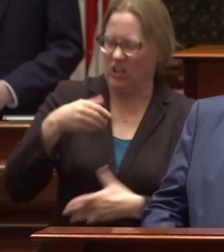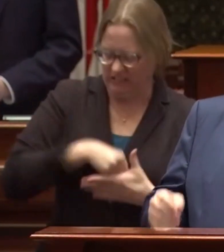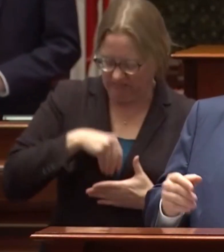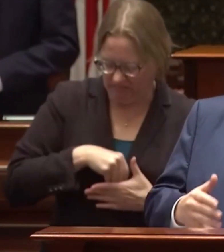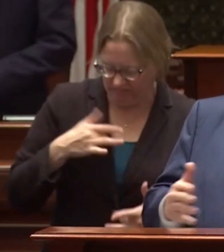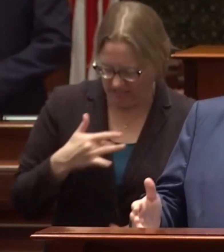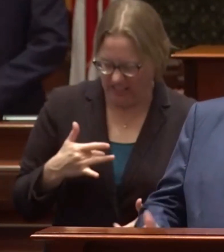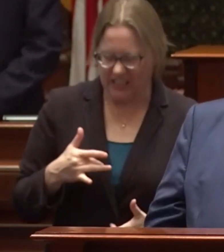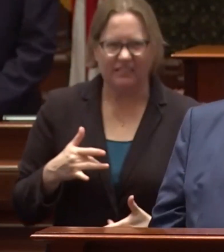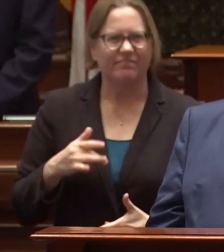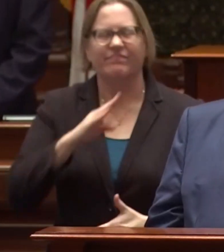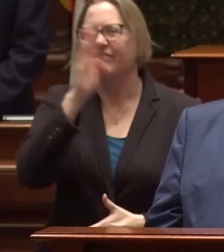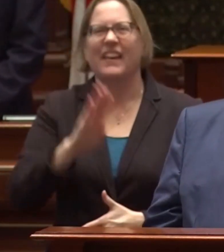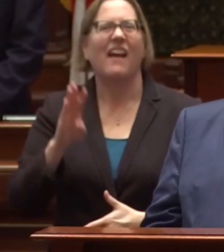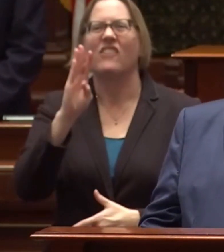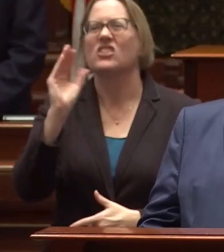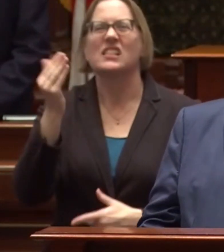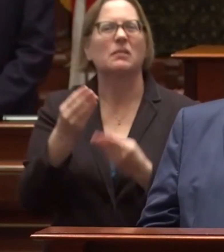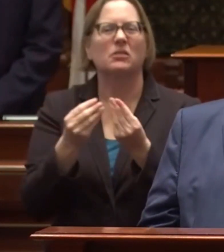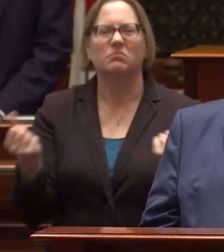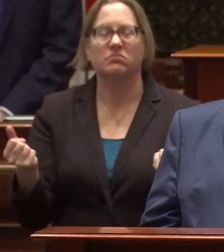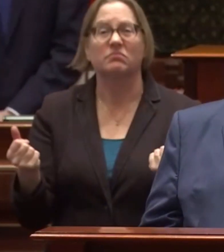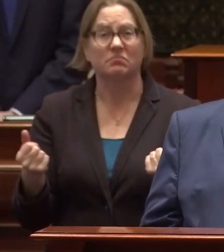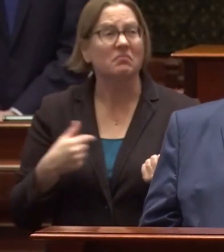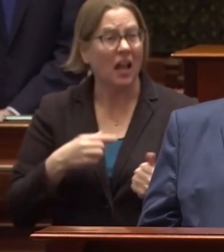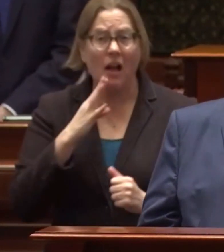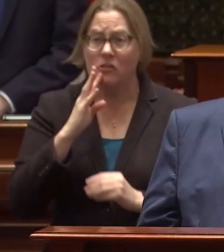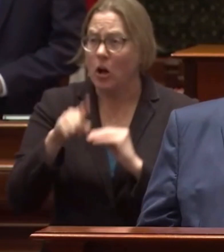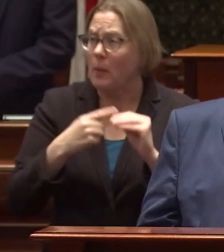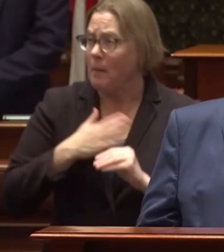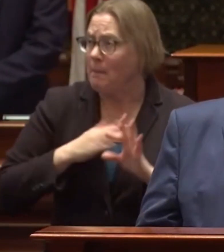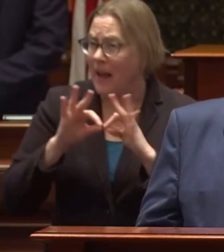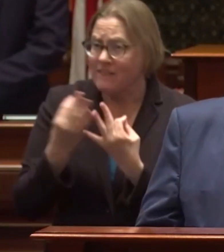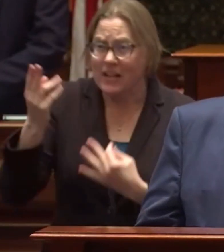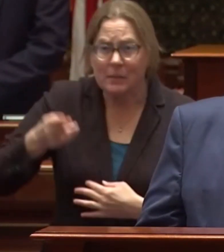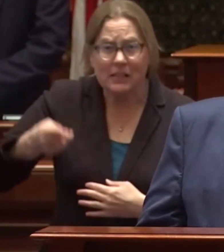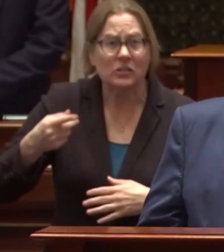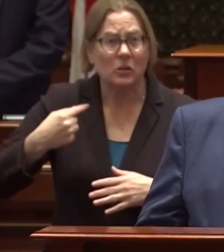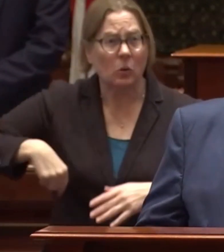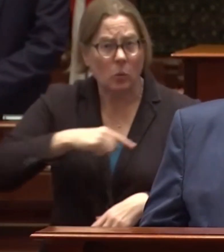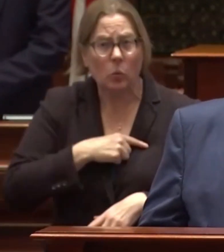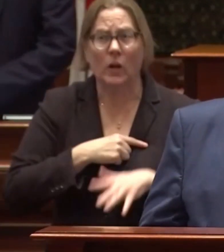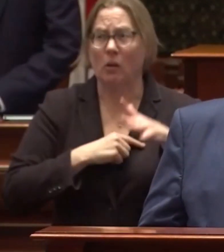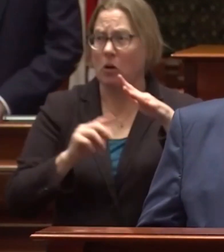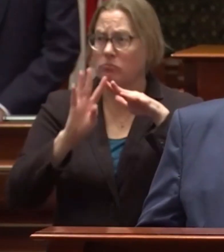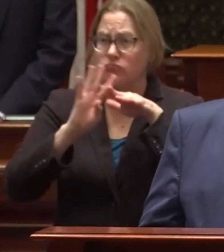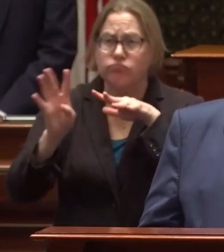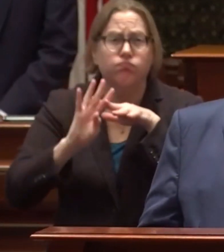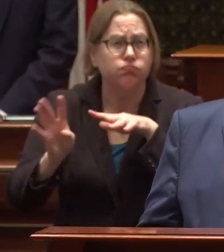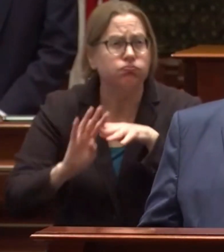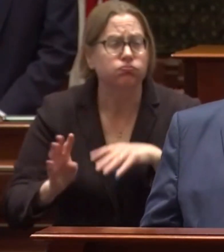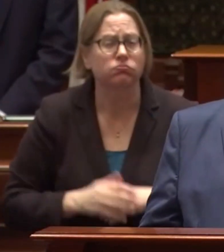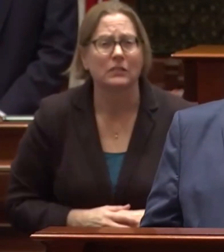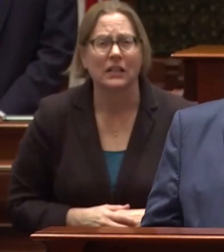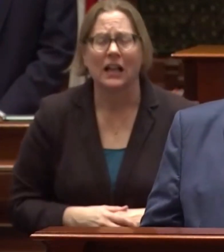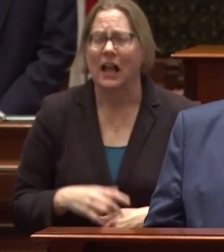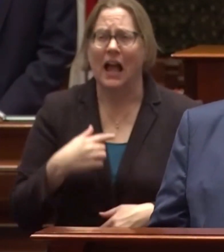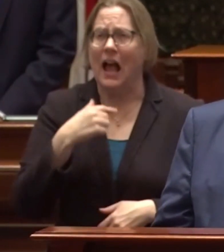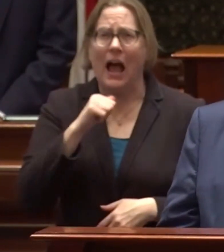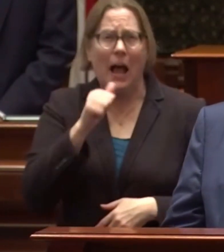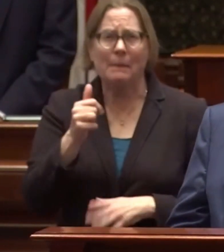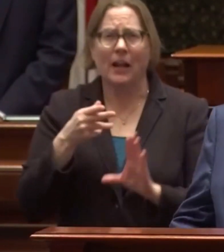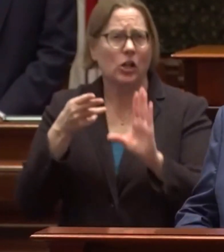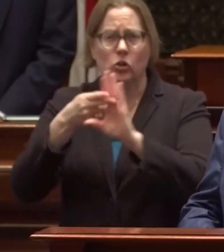I've spoken many times about my own family's refugee history. I will not join the chorus of people in